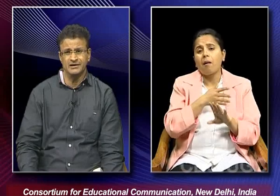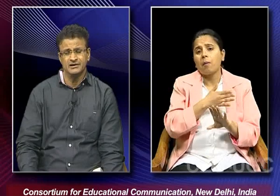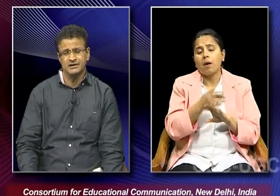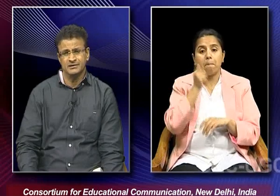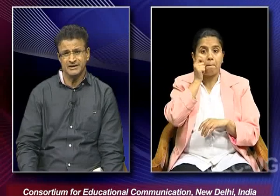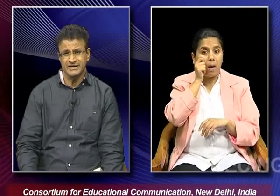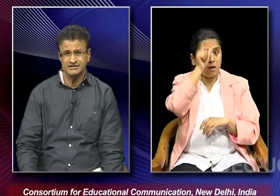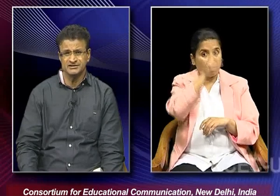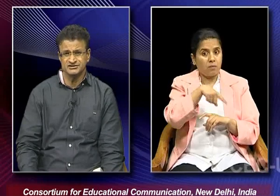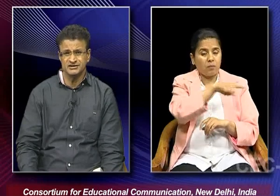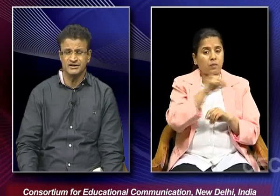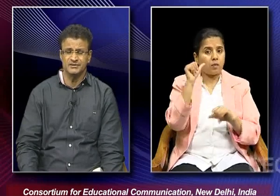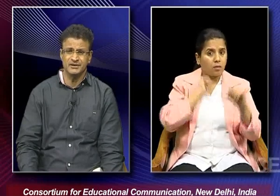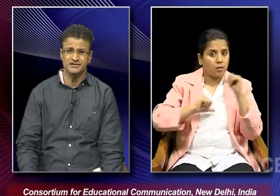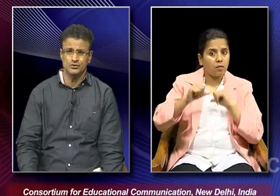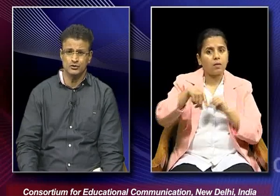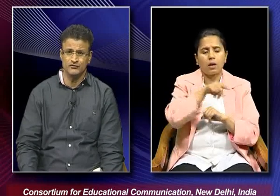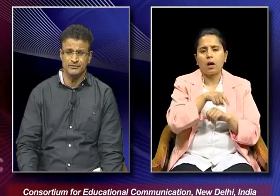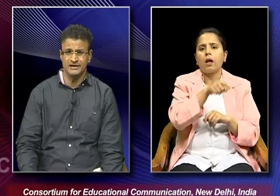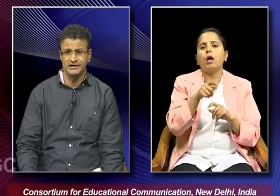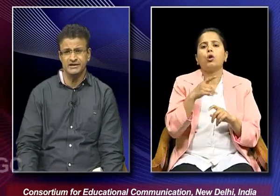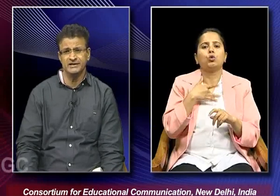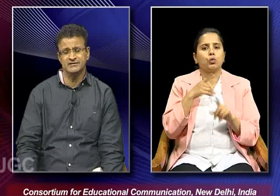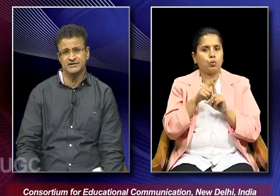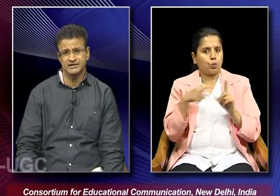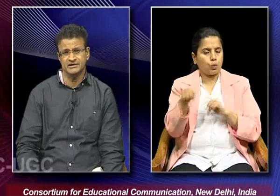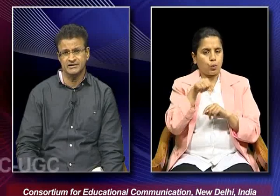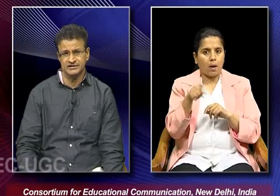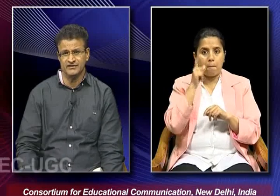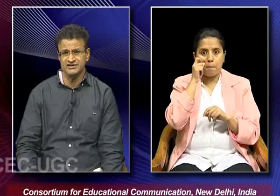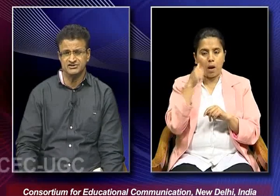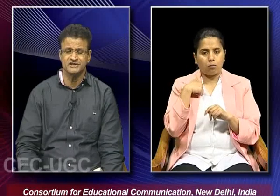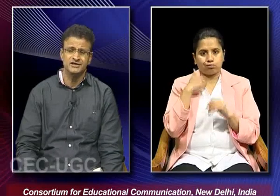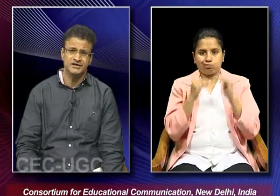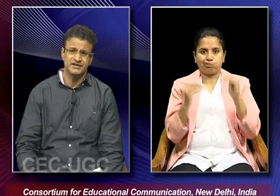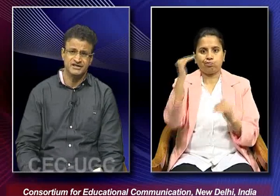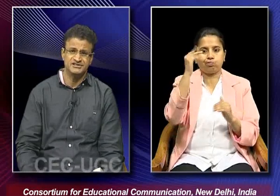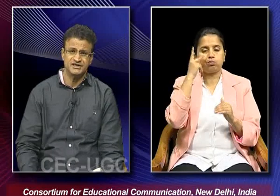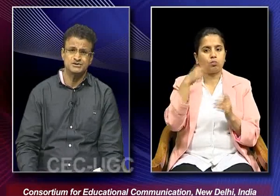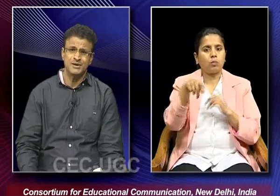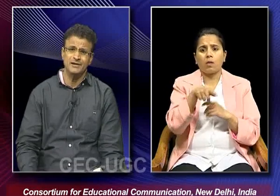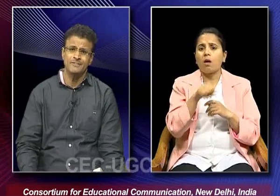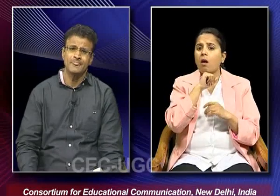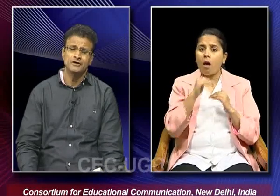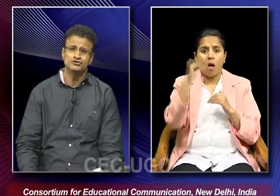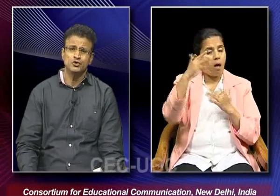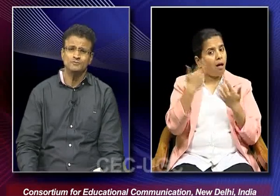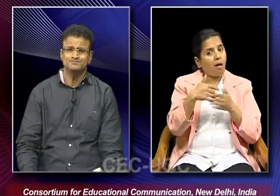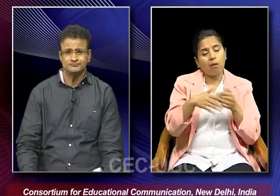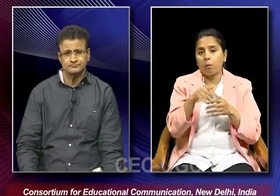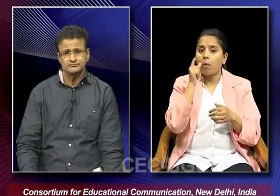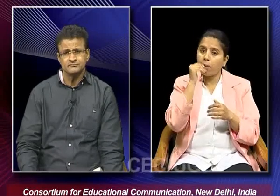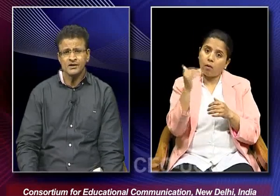male actors, they are playing the role of male lead even in the advanced age as well.